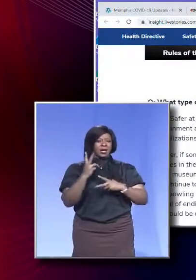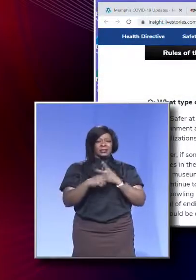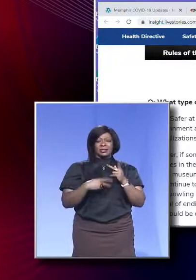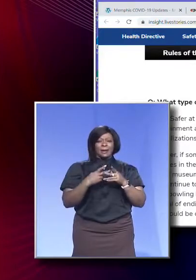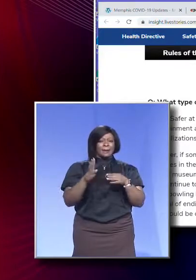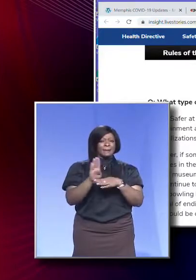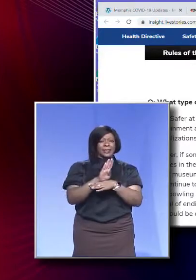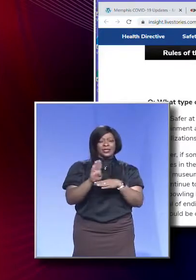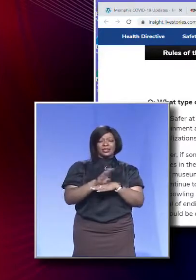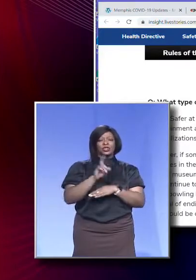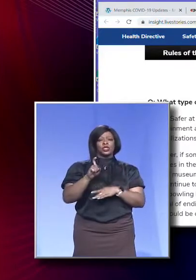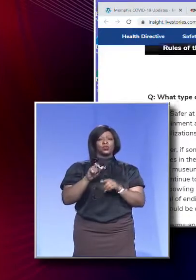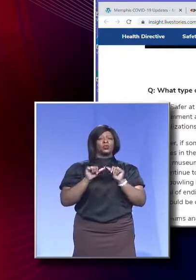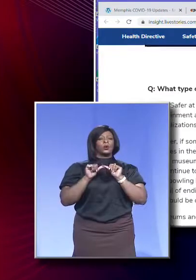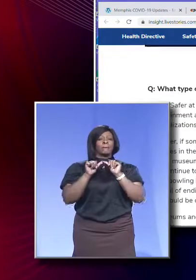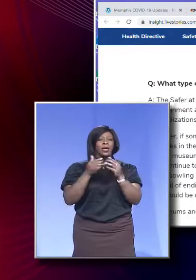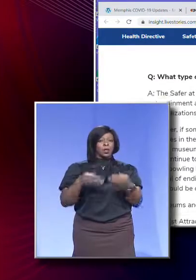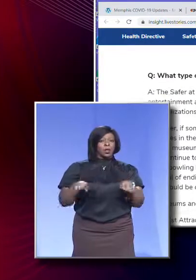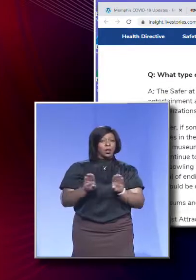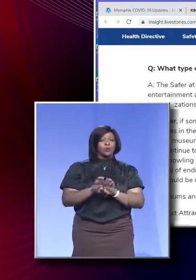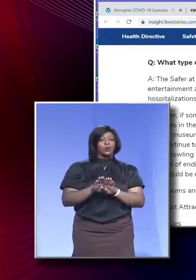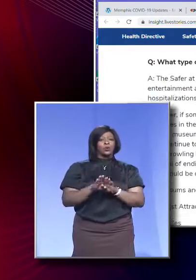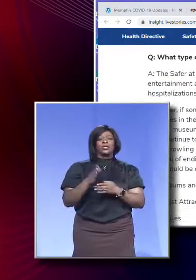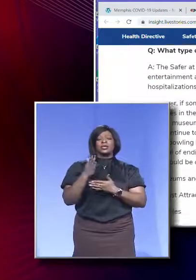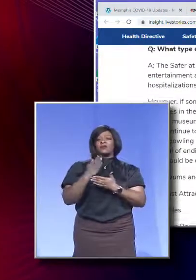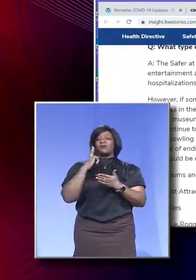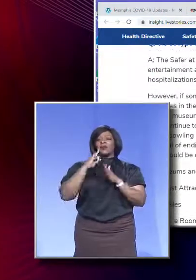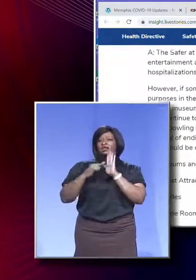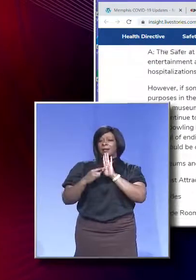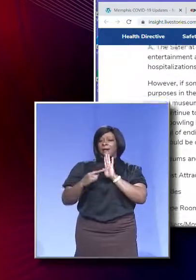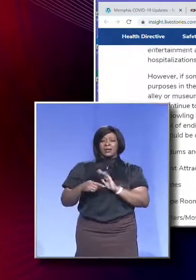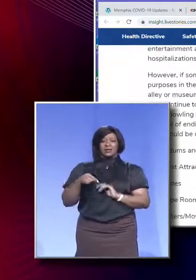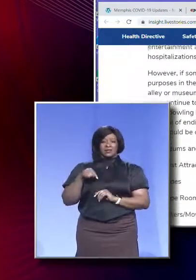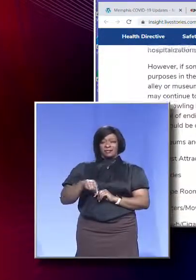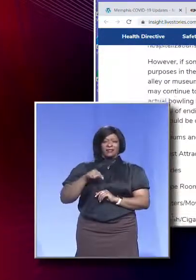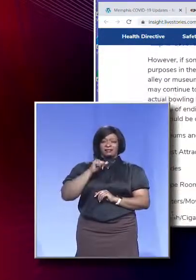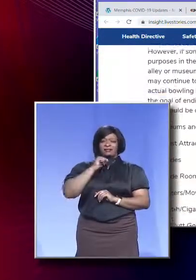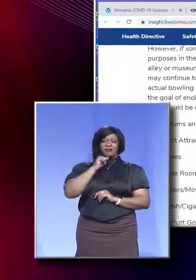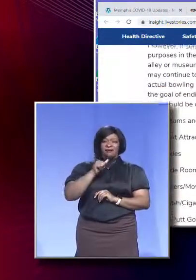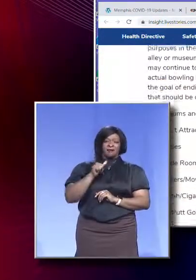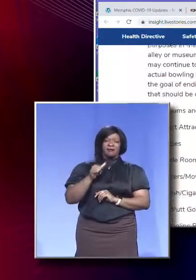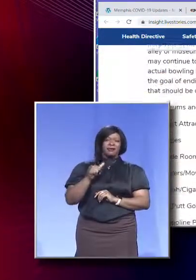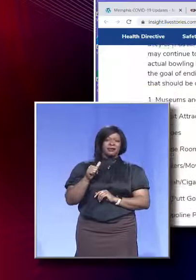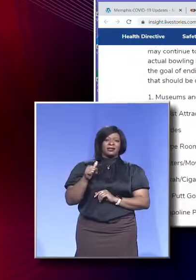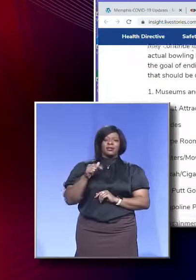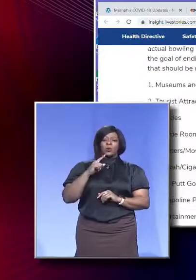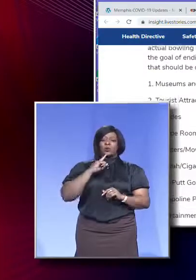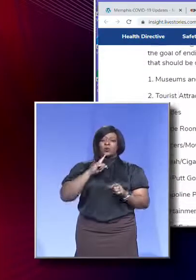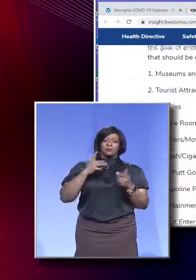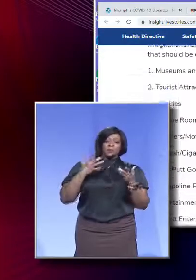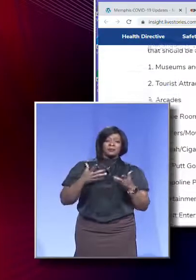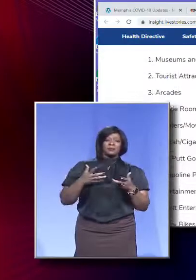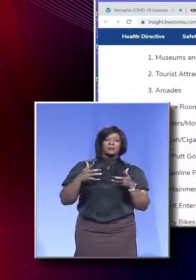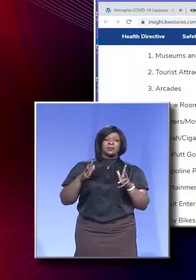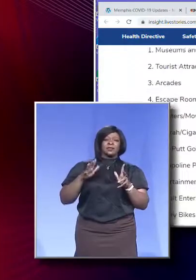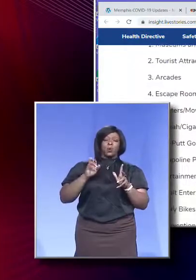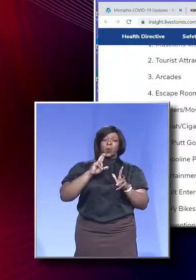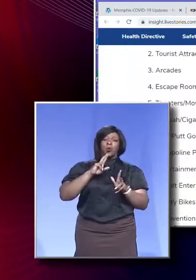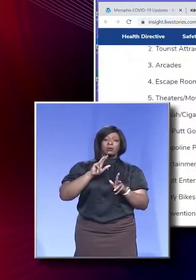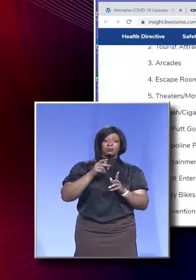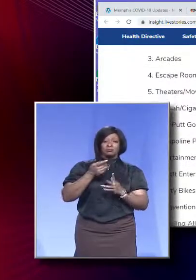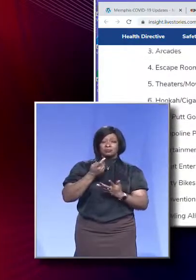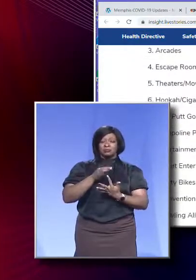of businesses should remain closed. Some examples, this is not necessarily complete or exclusive,